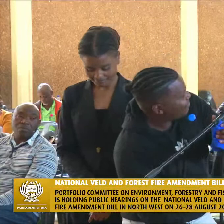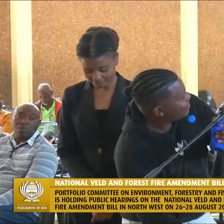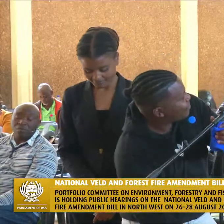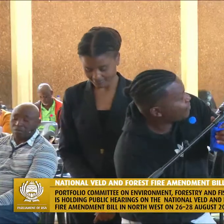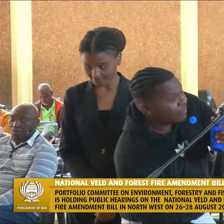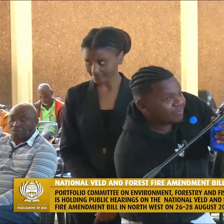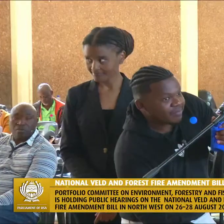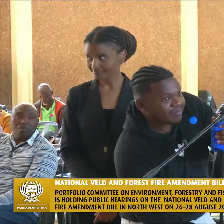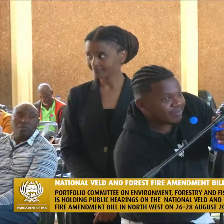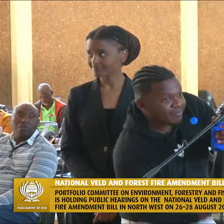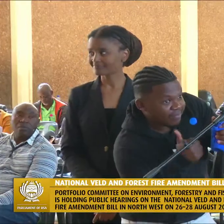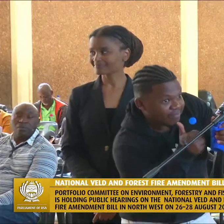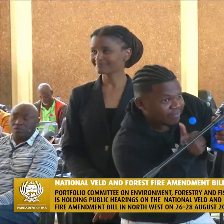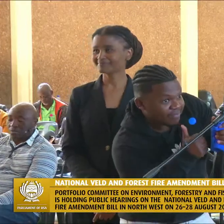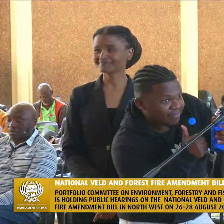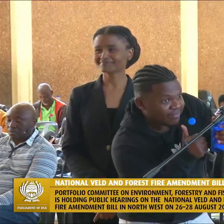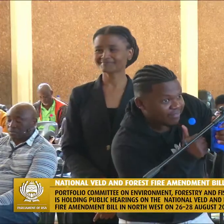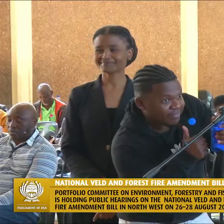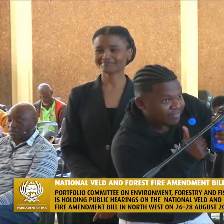nice